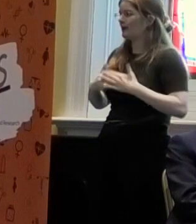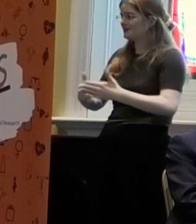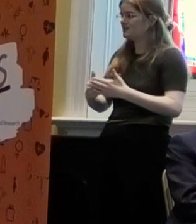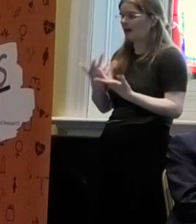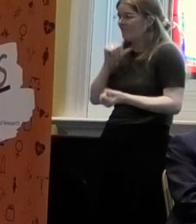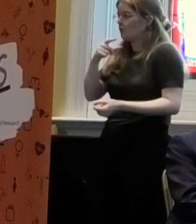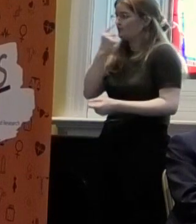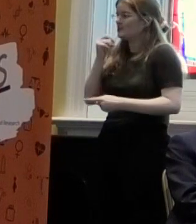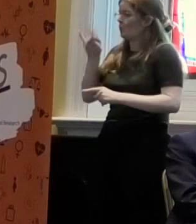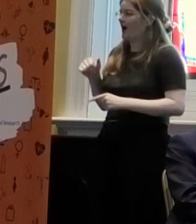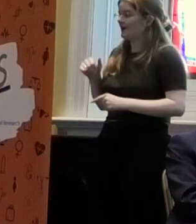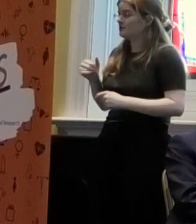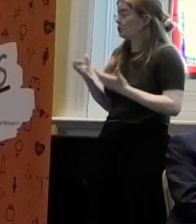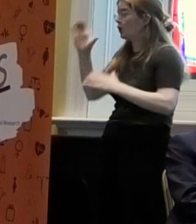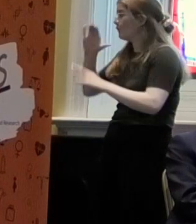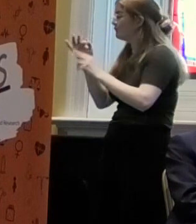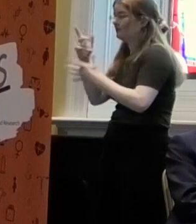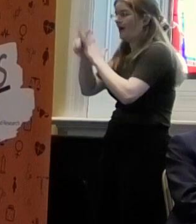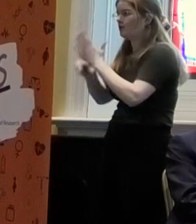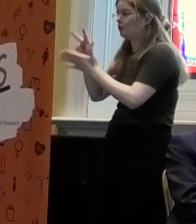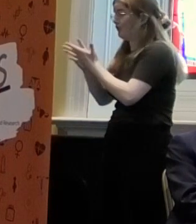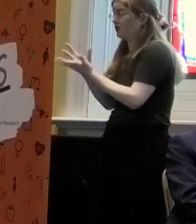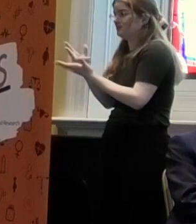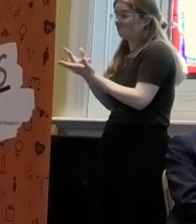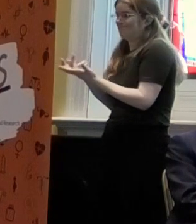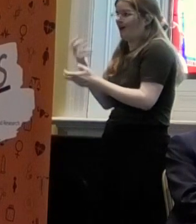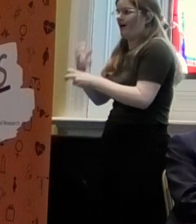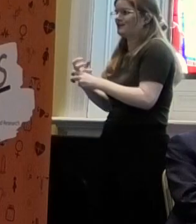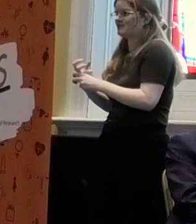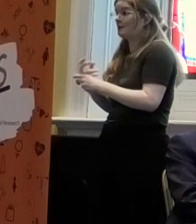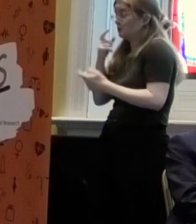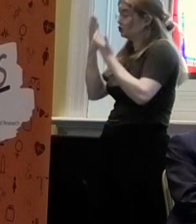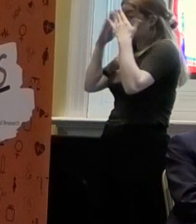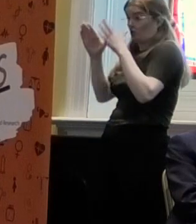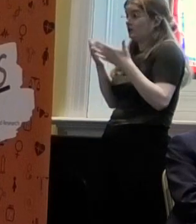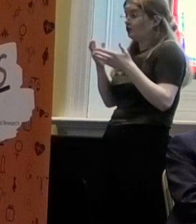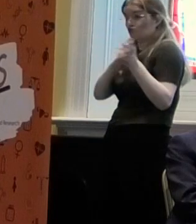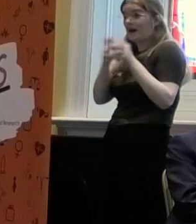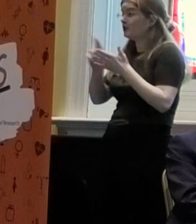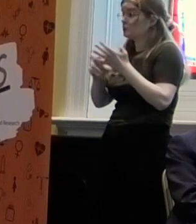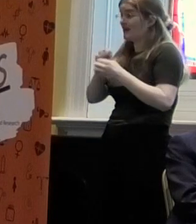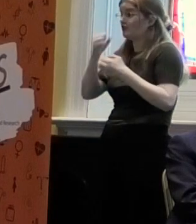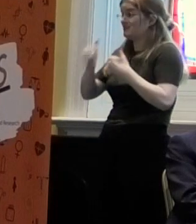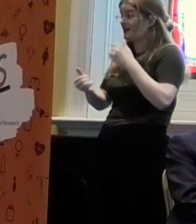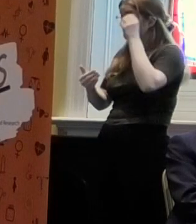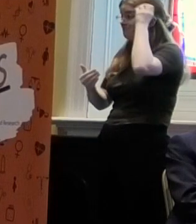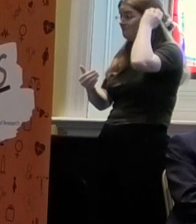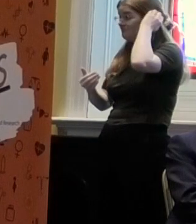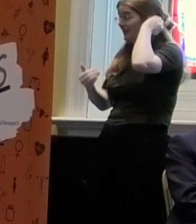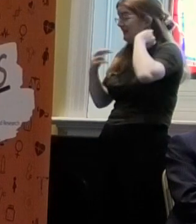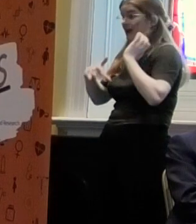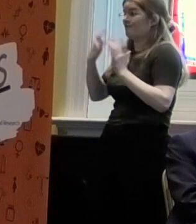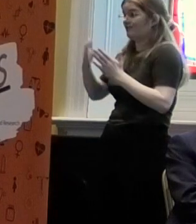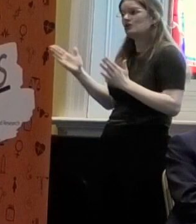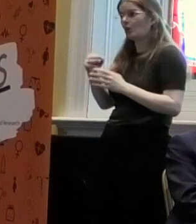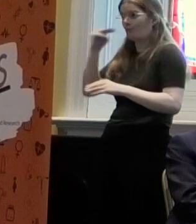to get the ethical approval for that was quite difficult, but it just shows that it is being used on a daily basis in all of the guidelines. So